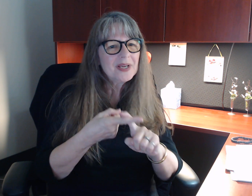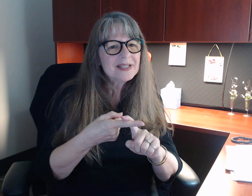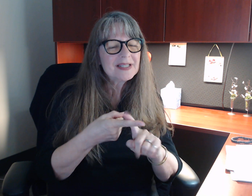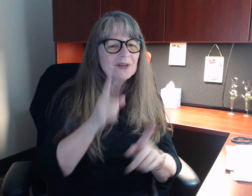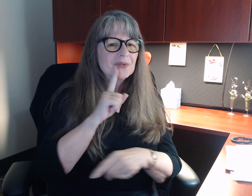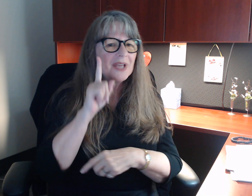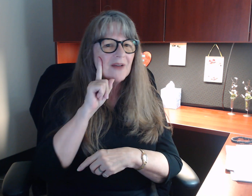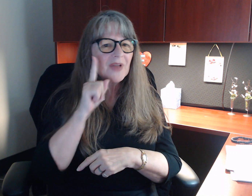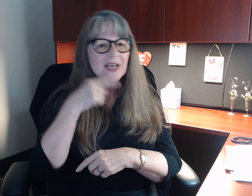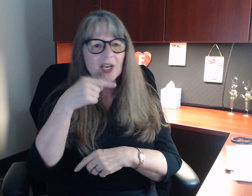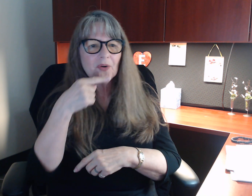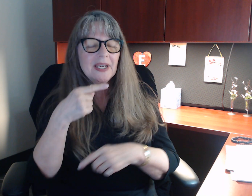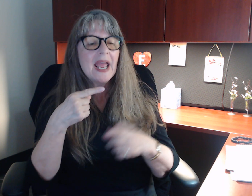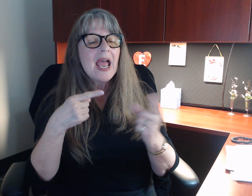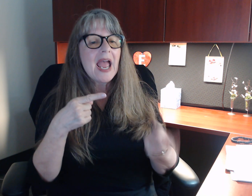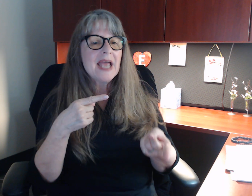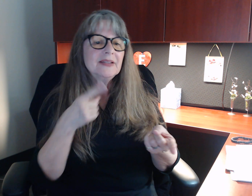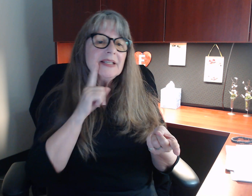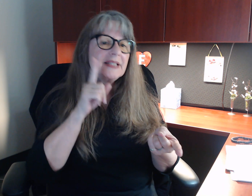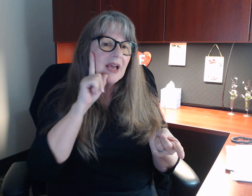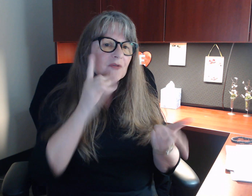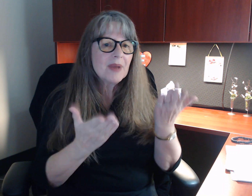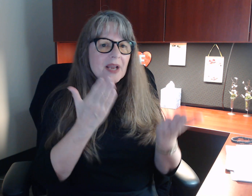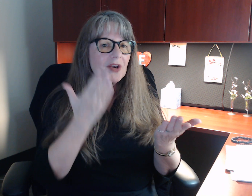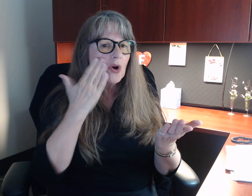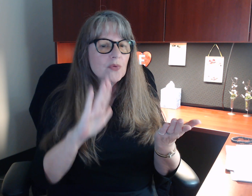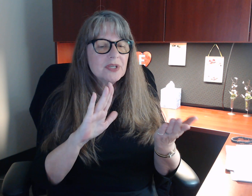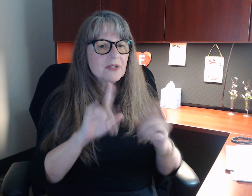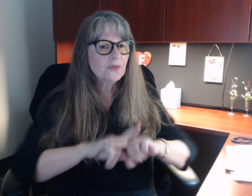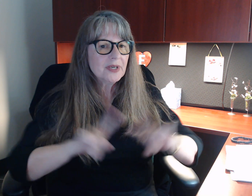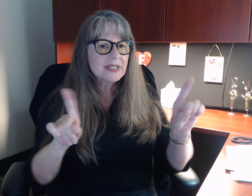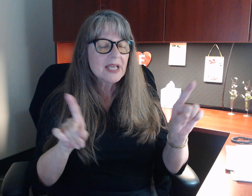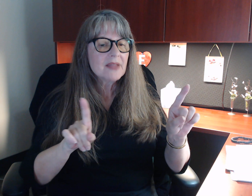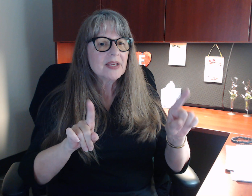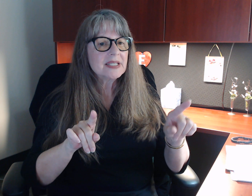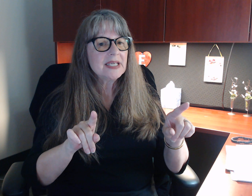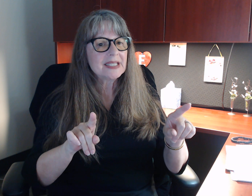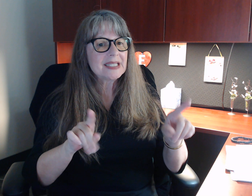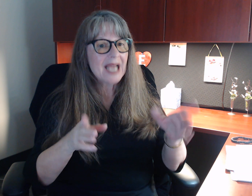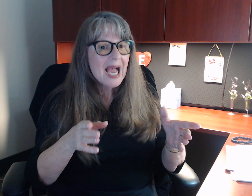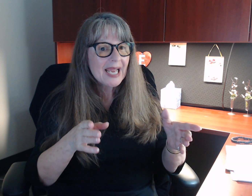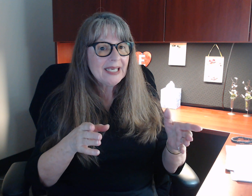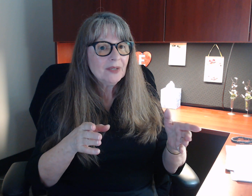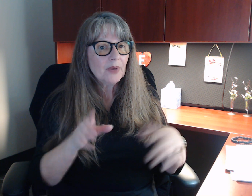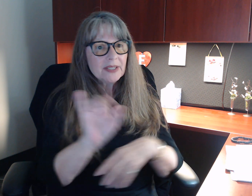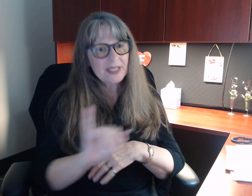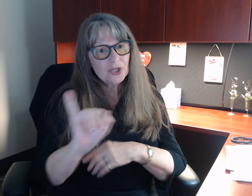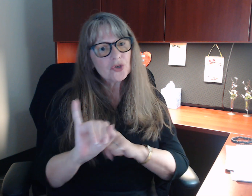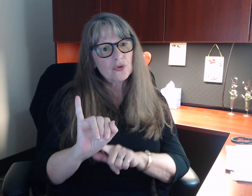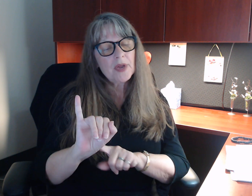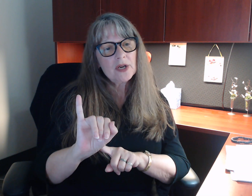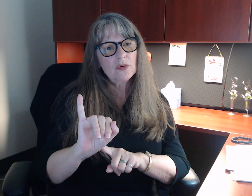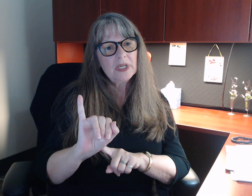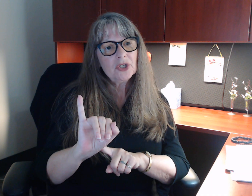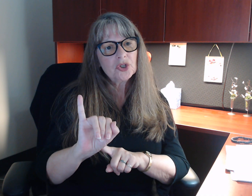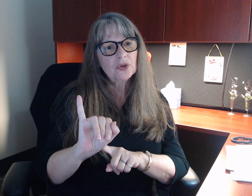that are deaf and hearing. And the deaf may not know the difference. They see a sign, right, to insure. They know the